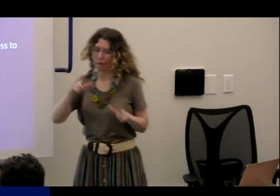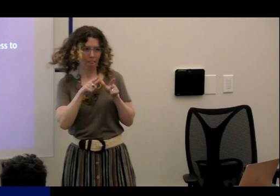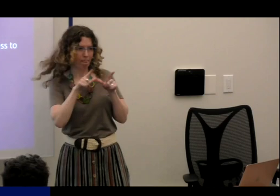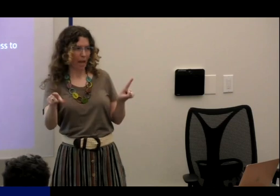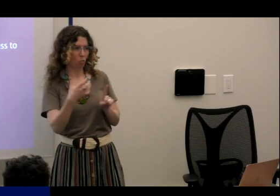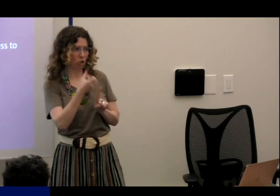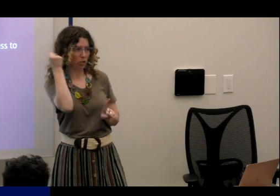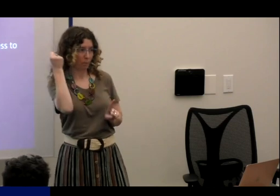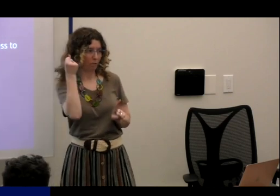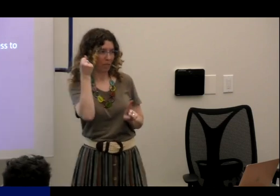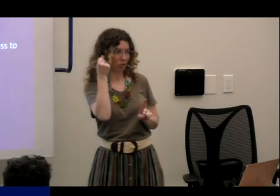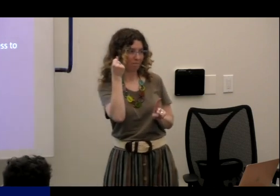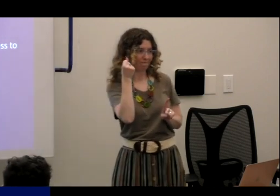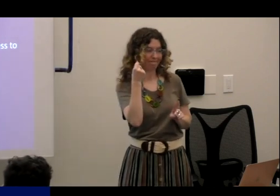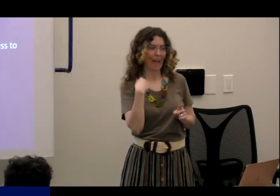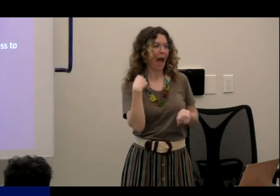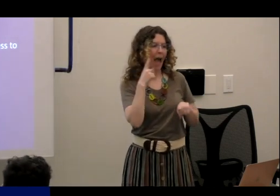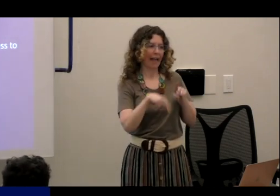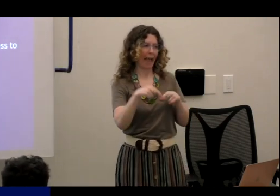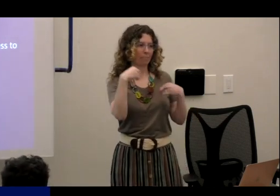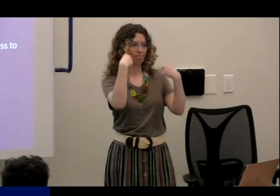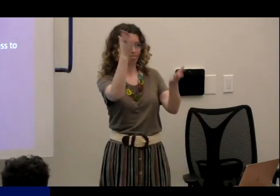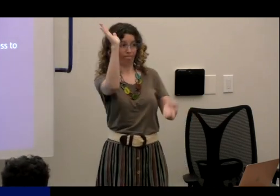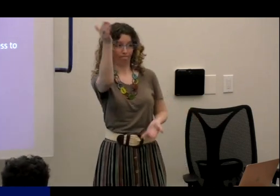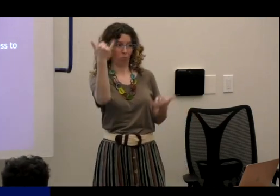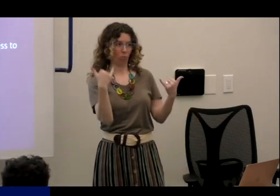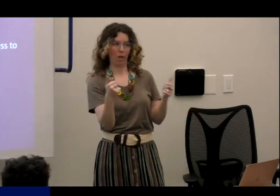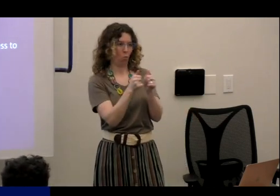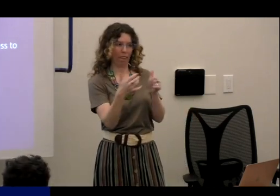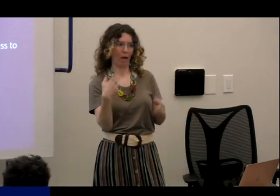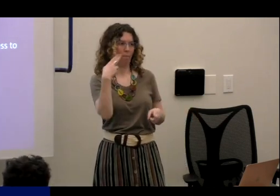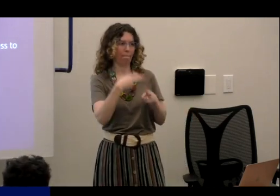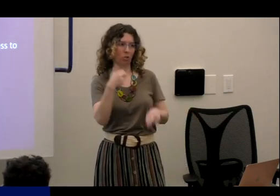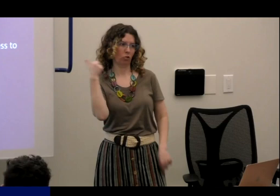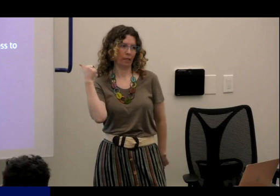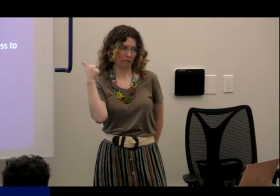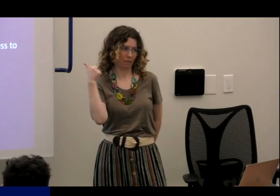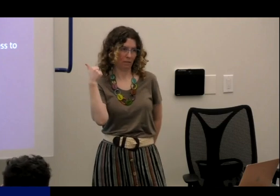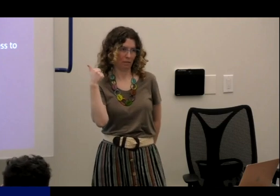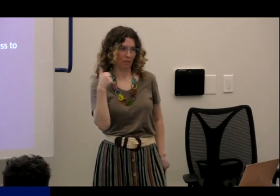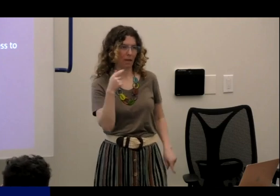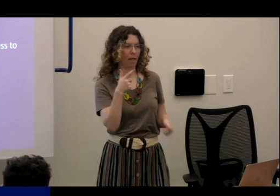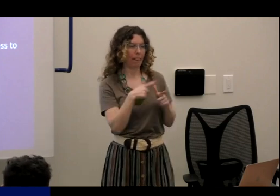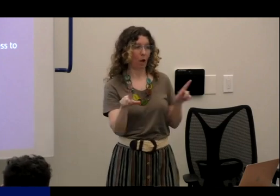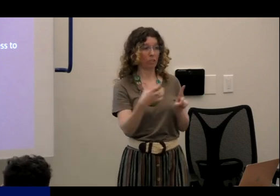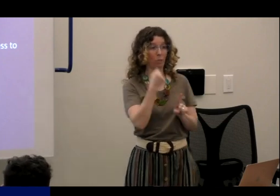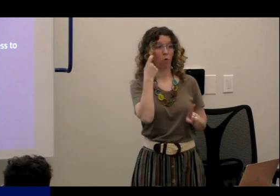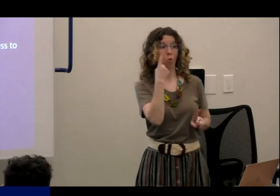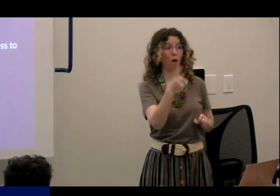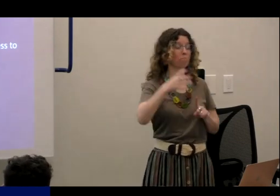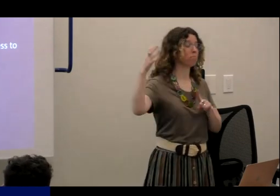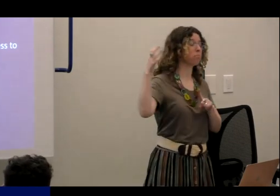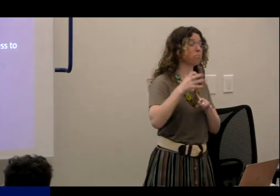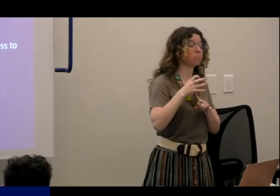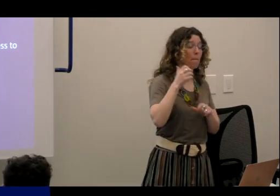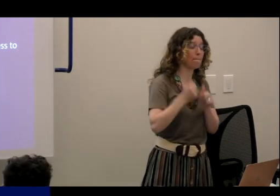What happens in these situations is that they are language deprived. I can't give you this lecture without mentioning language deprivation